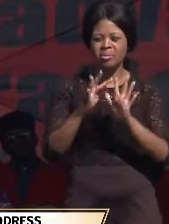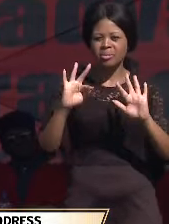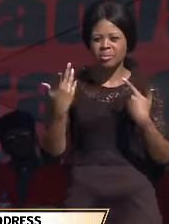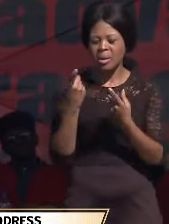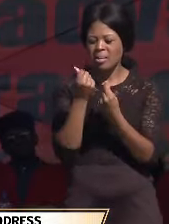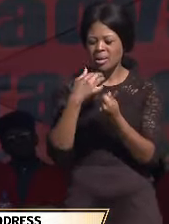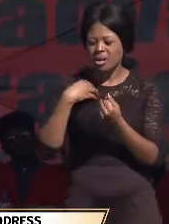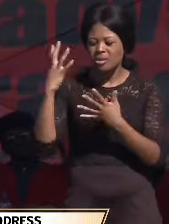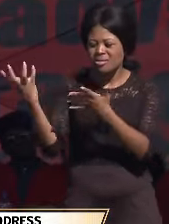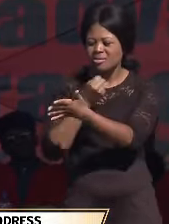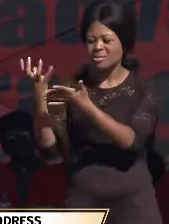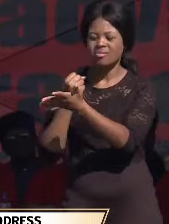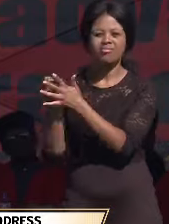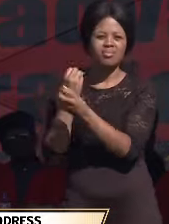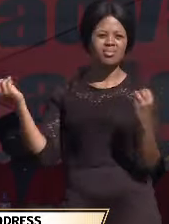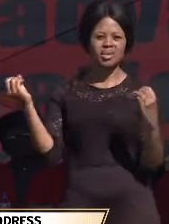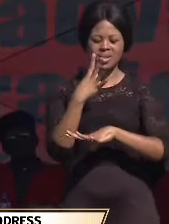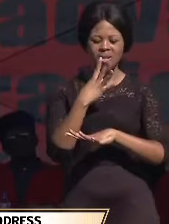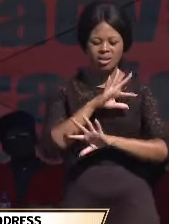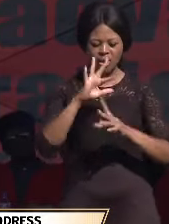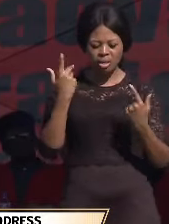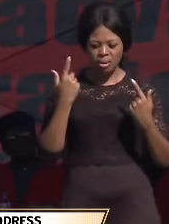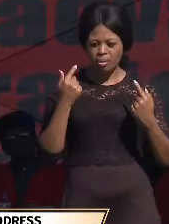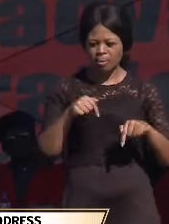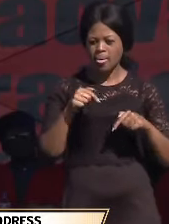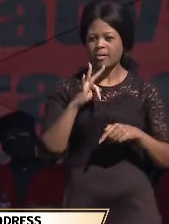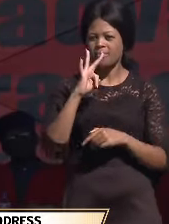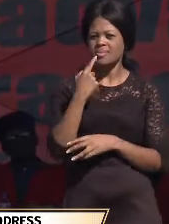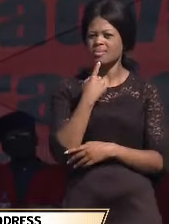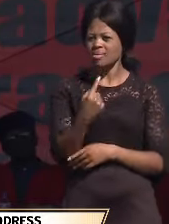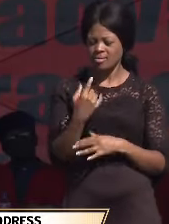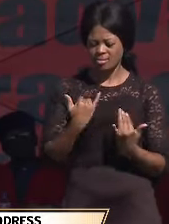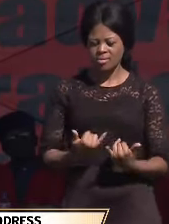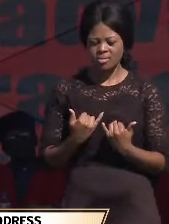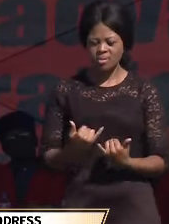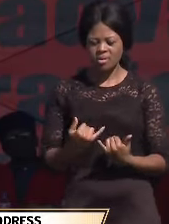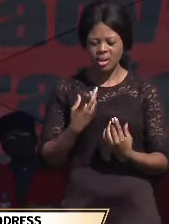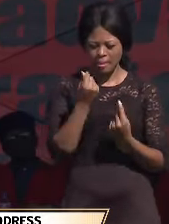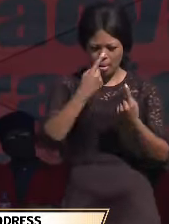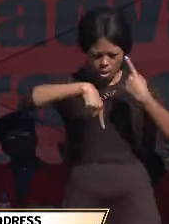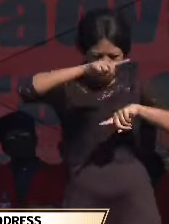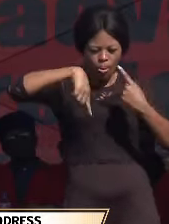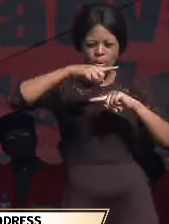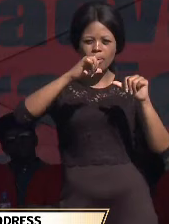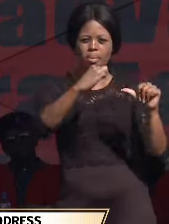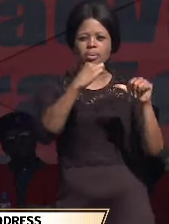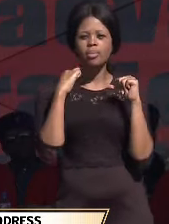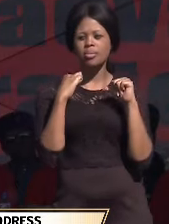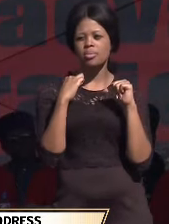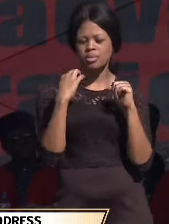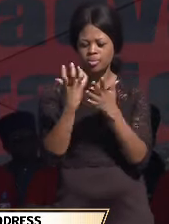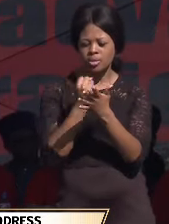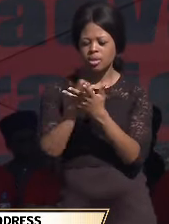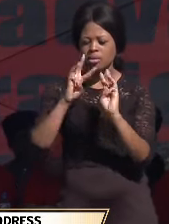yethu abayithathile iningi engekho la okufanele sithi namhlanje ayibuye leyo mali yethu